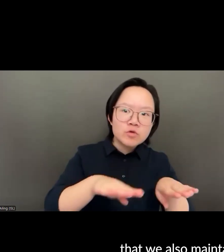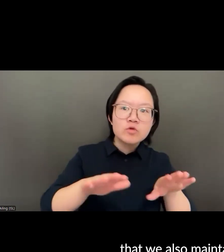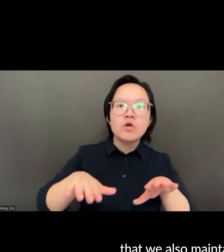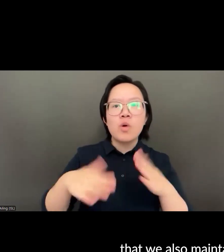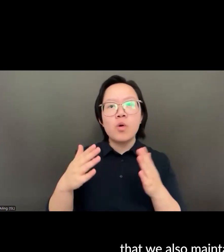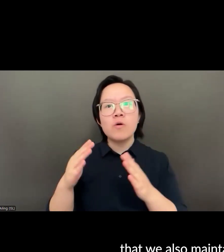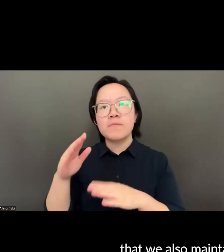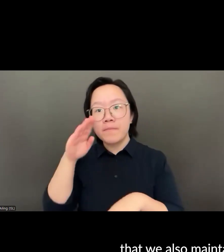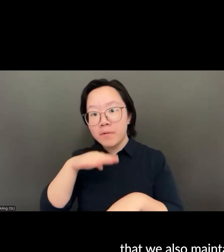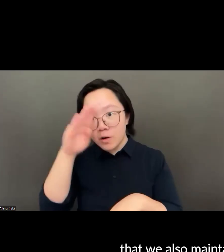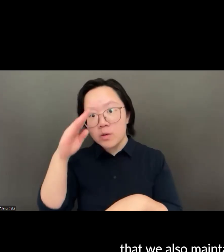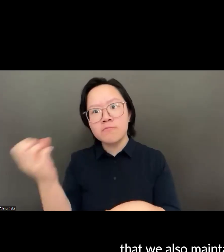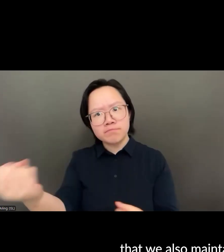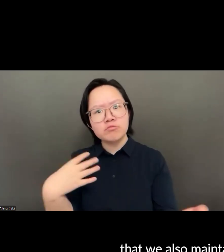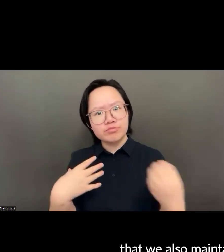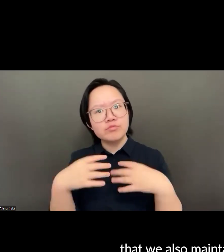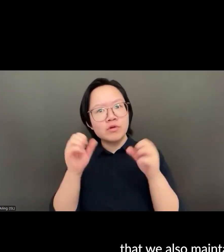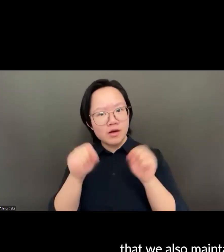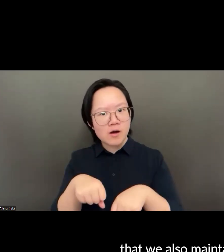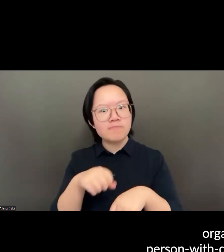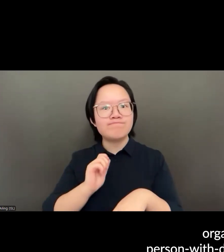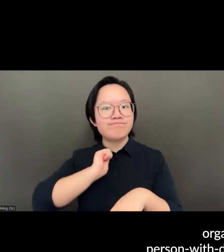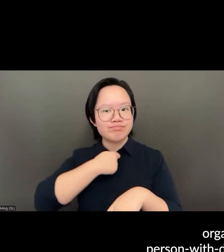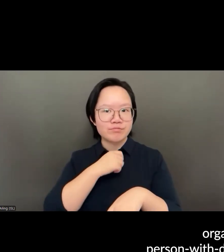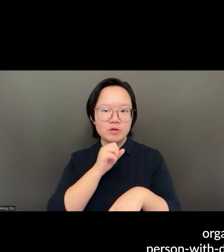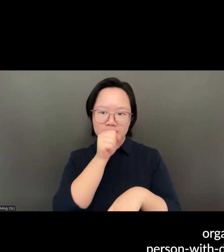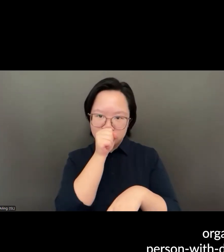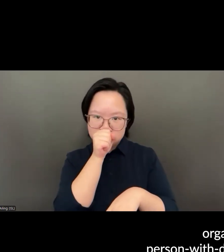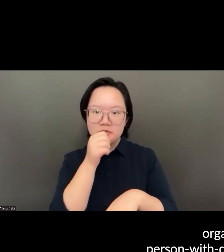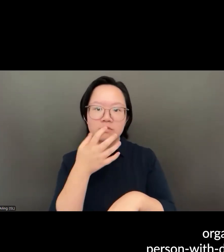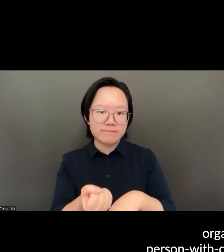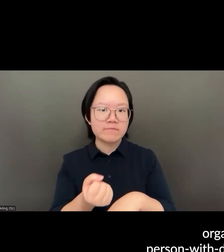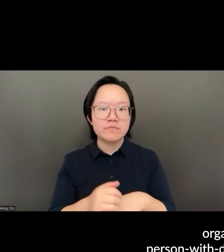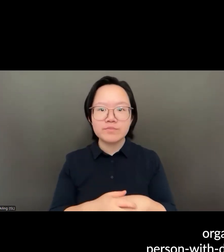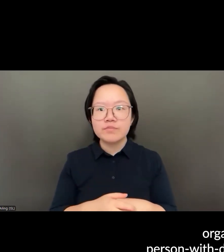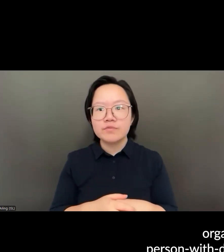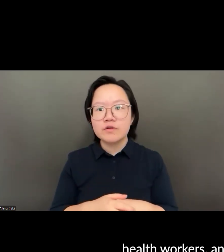we also maintain strong coordination with organizations